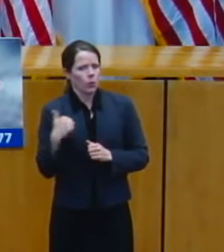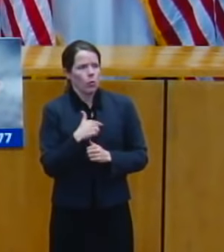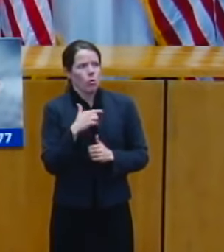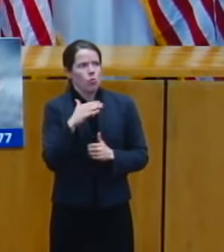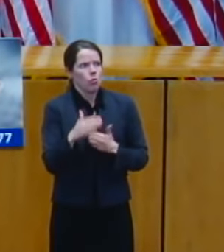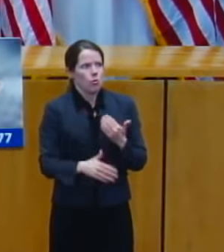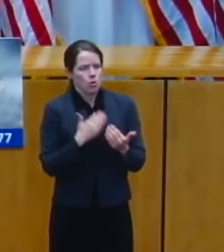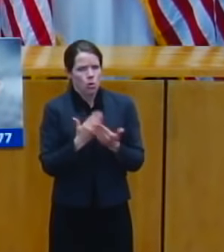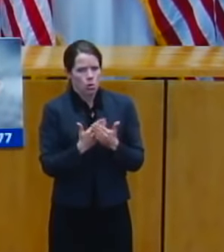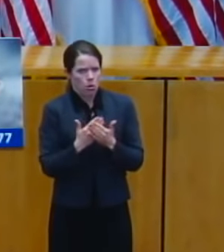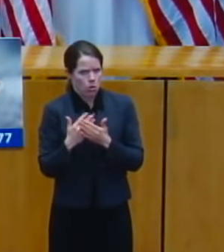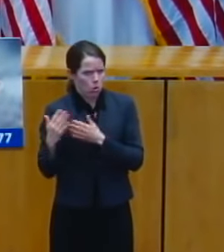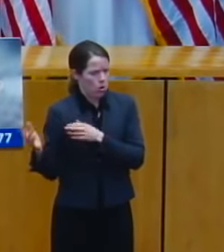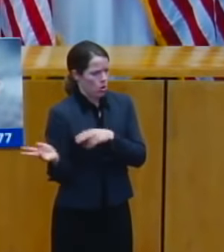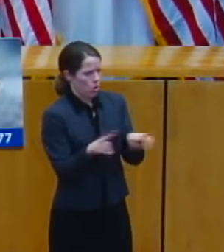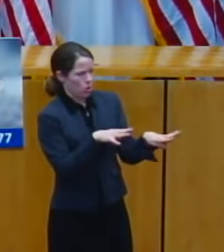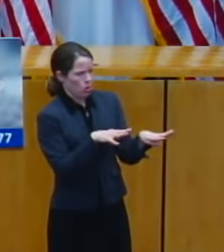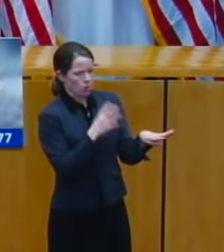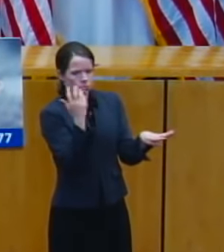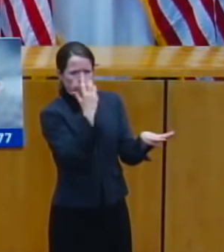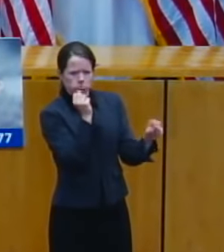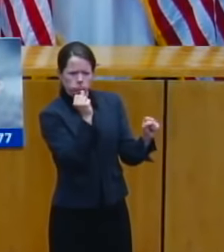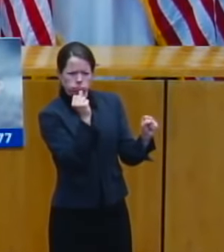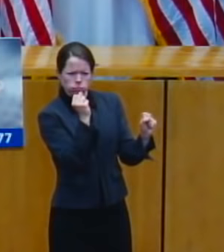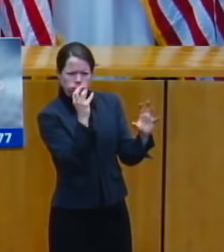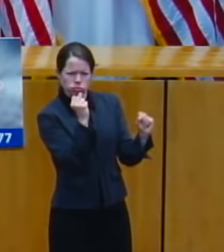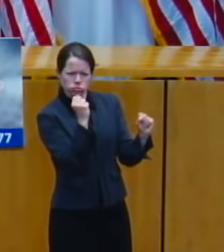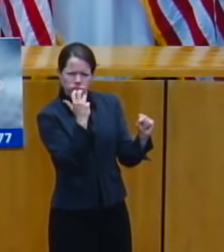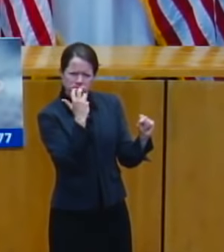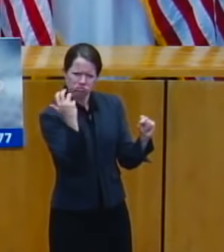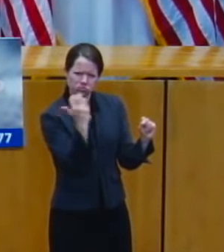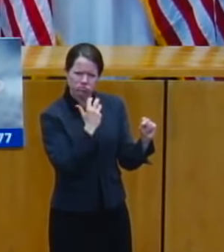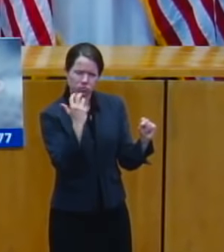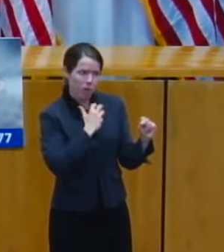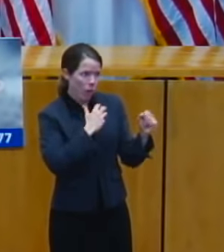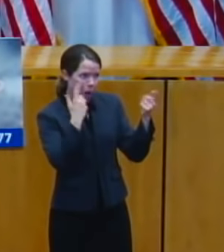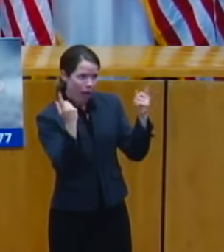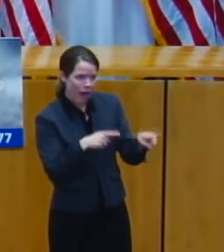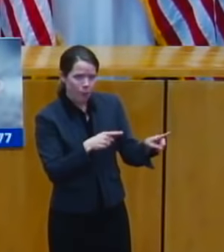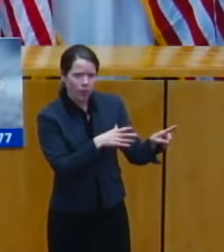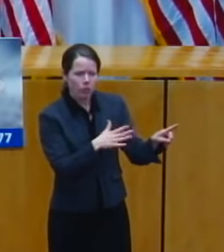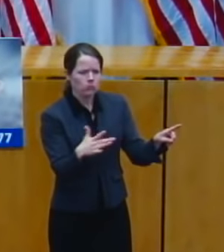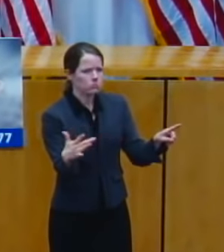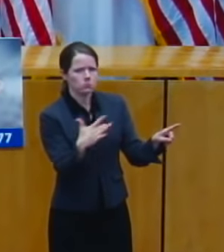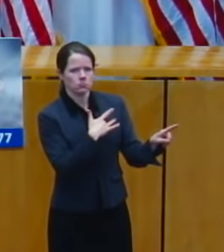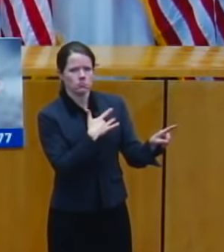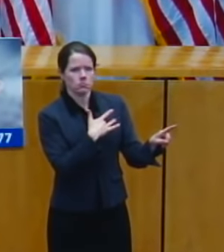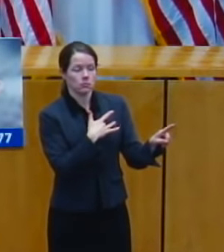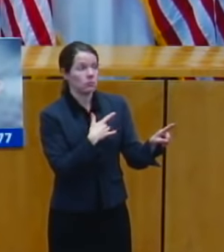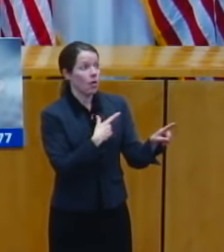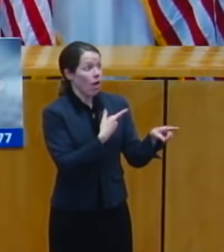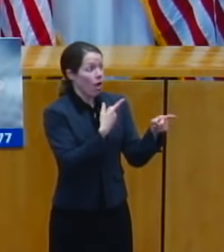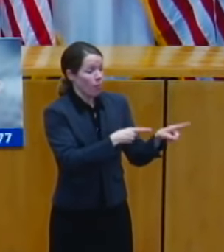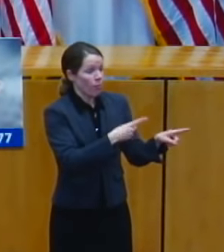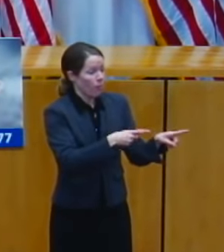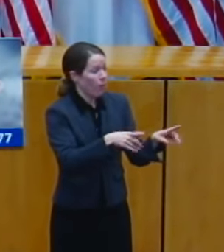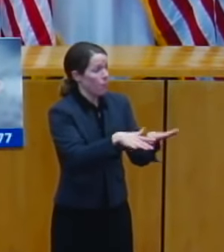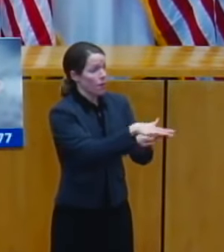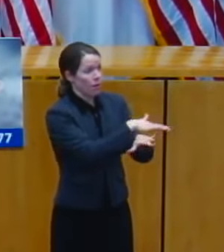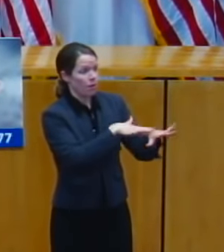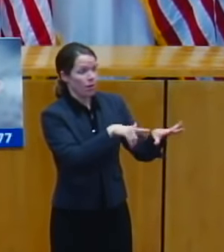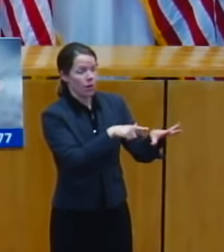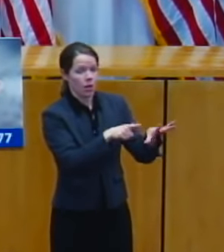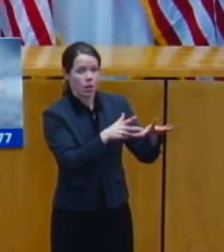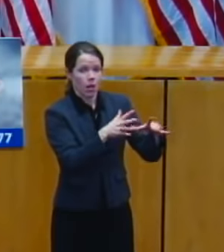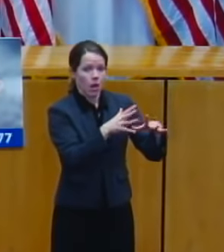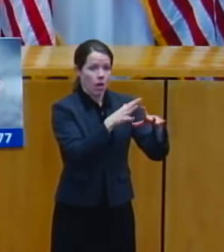and especially about the lack of follow-through on standard protocols with respect to reporting, which is the reason why we